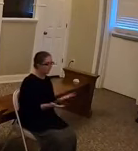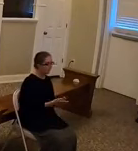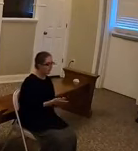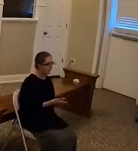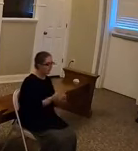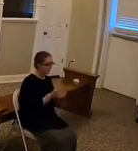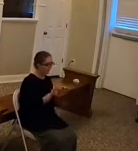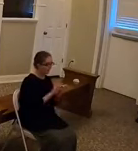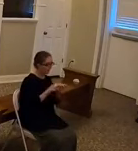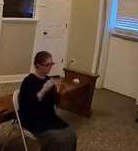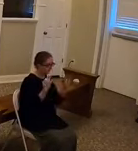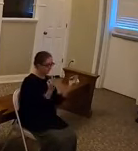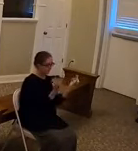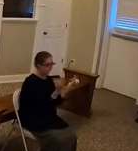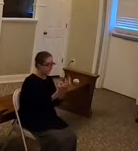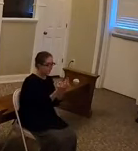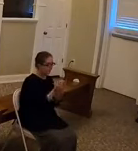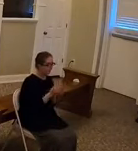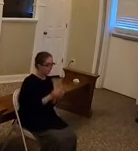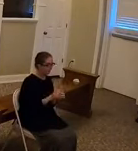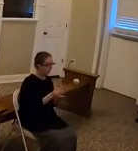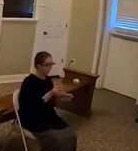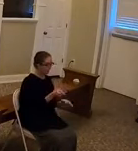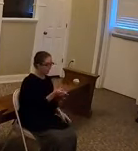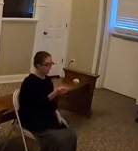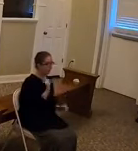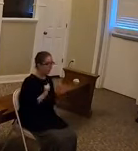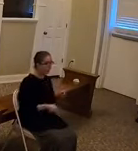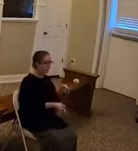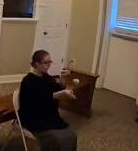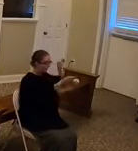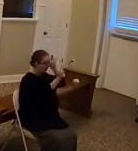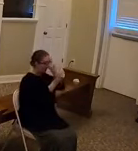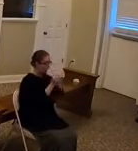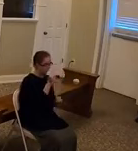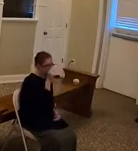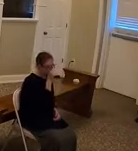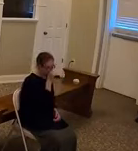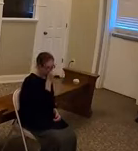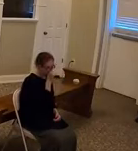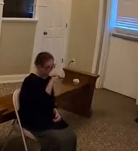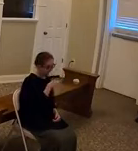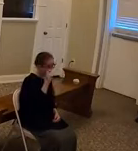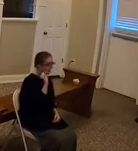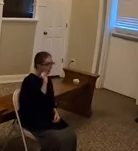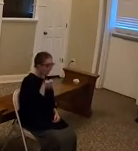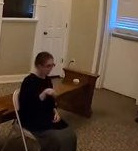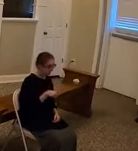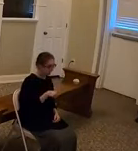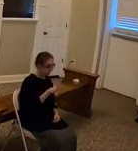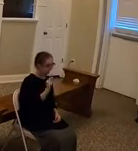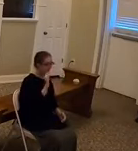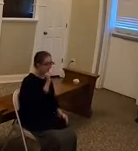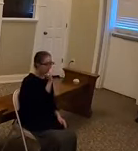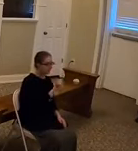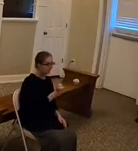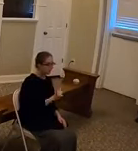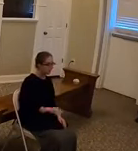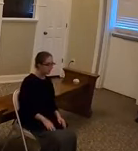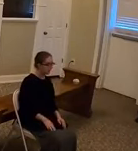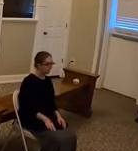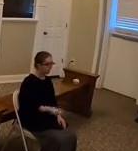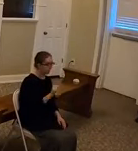Saul's house or of his lineage that we could honor? Amen. And he said, yes, there is. There